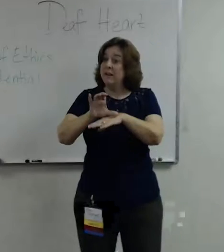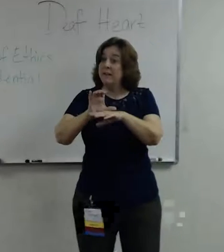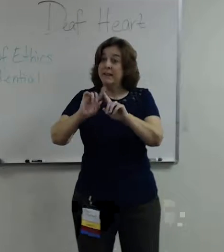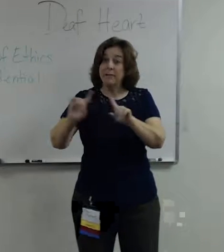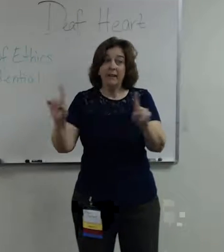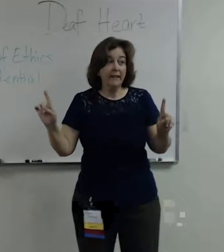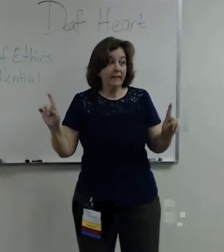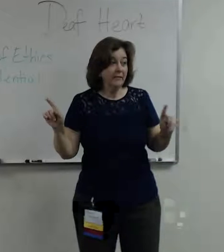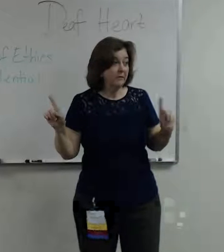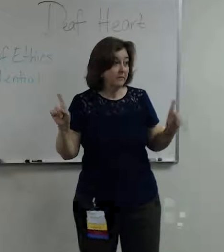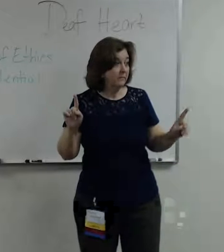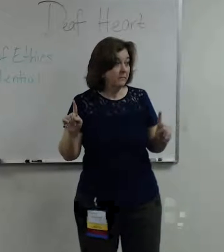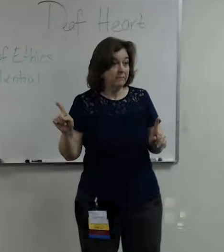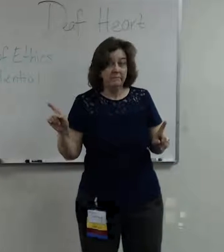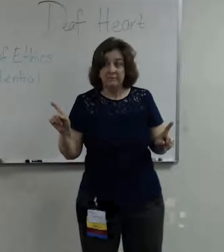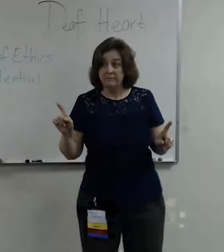it differently?